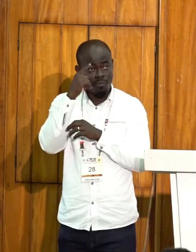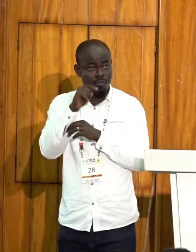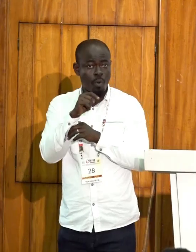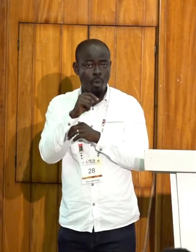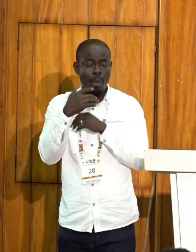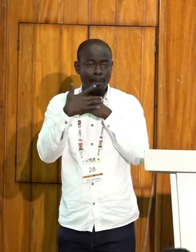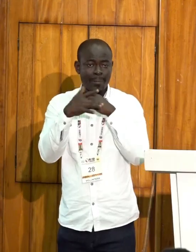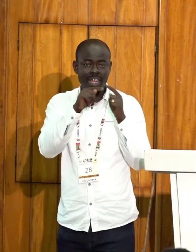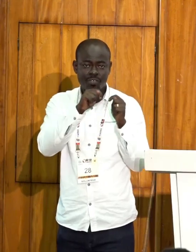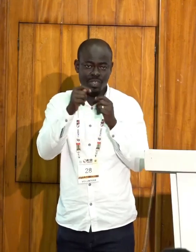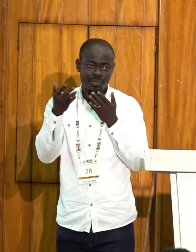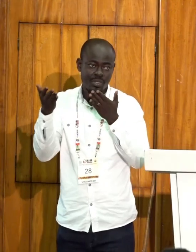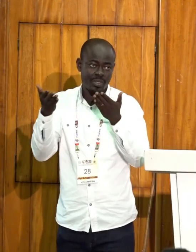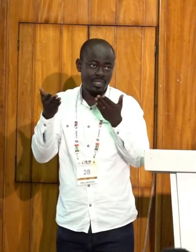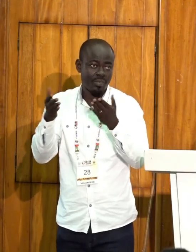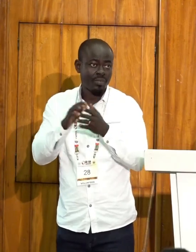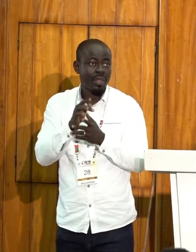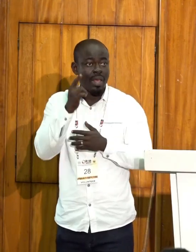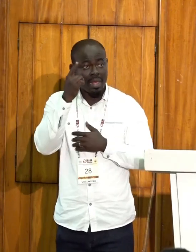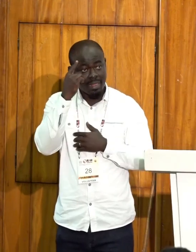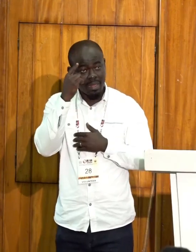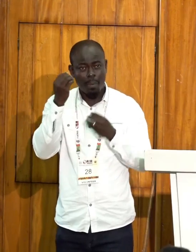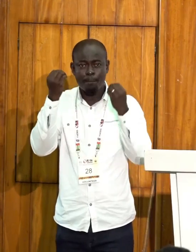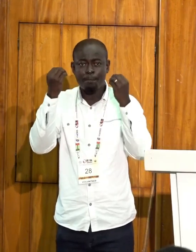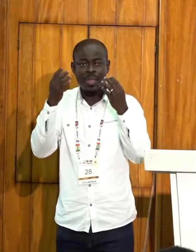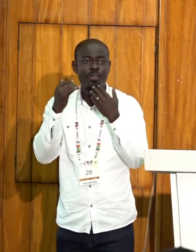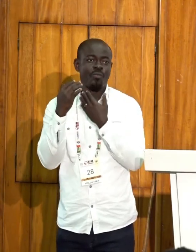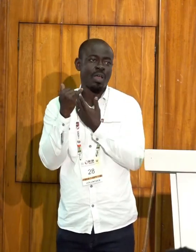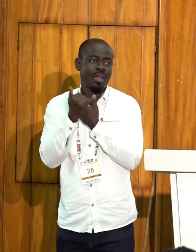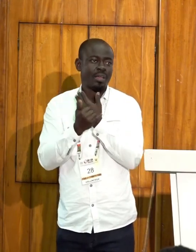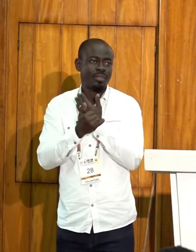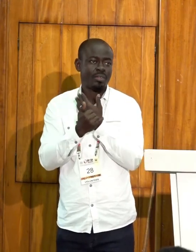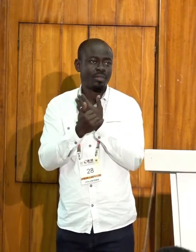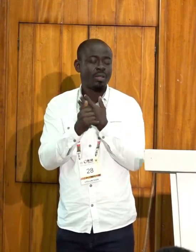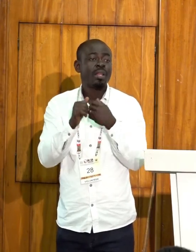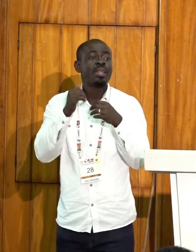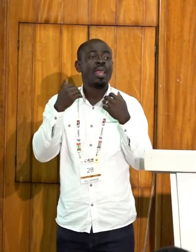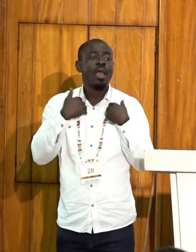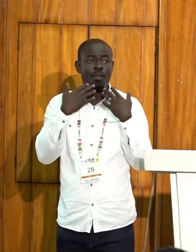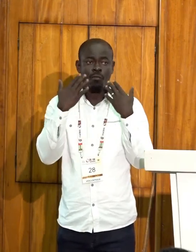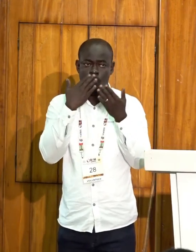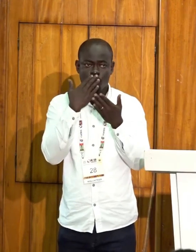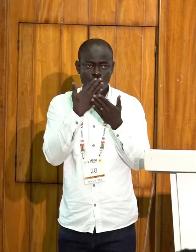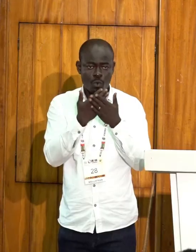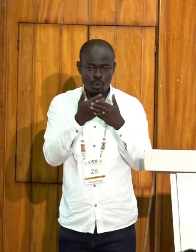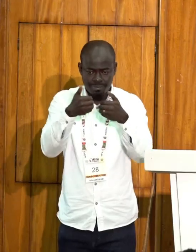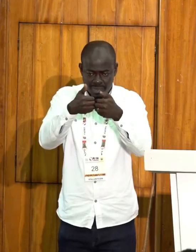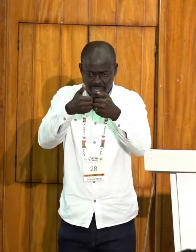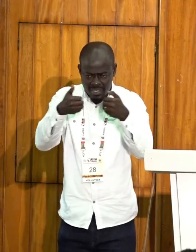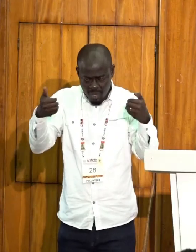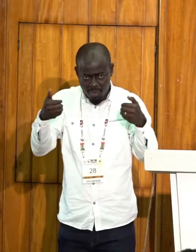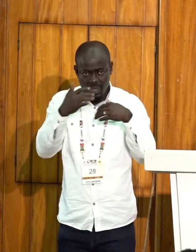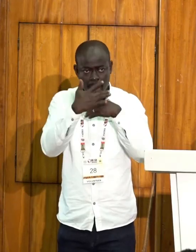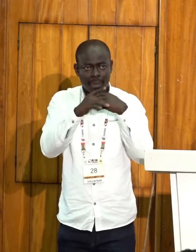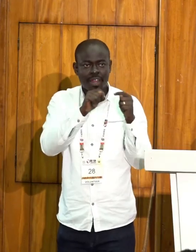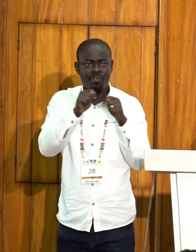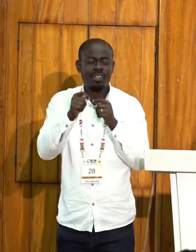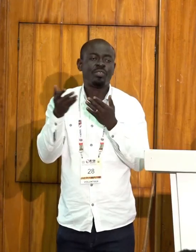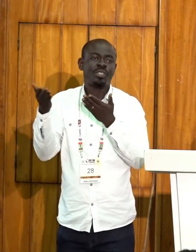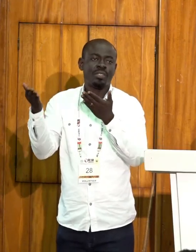transfusion services. Now I think a lot of our countries have functional, separated blood transfusion